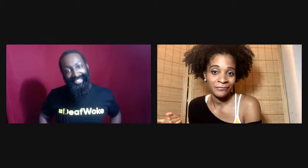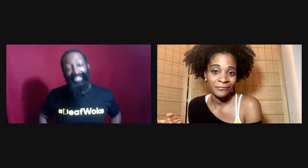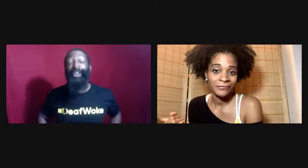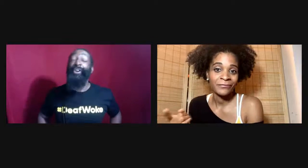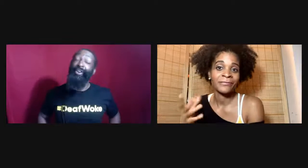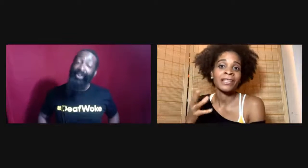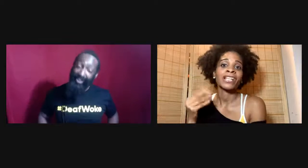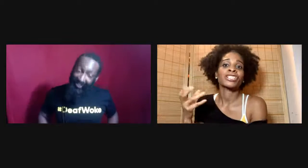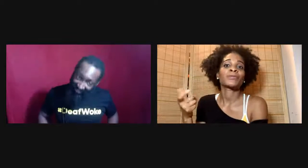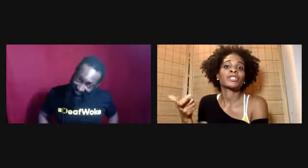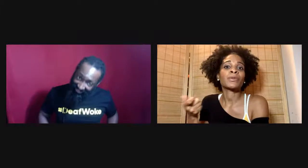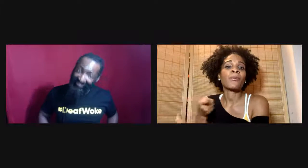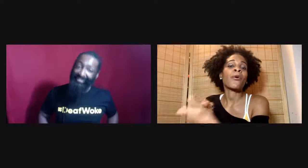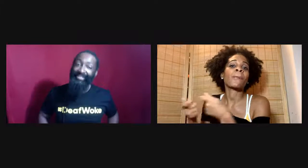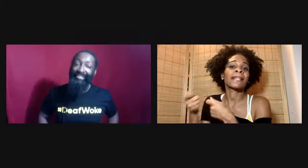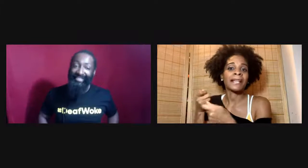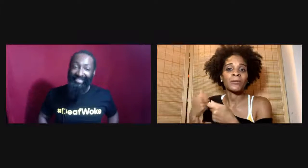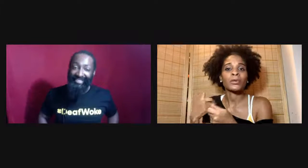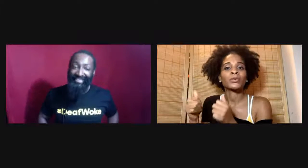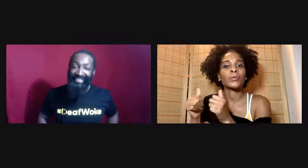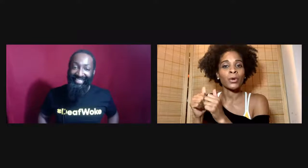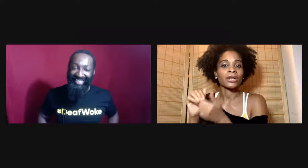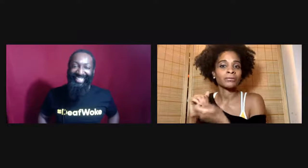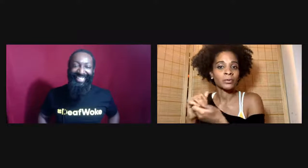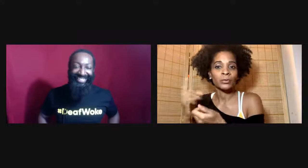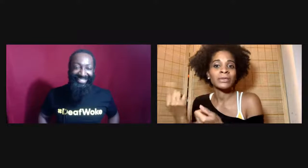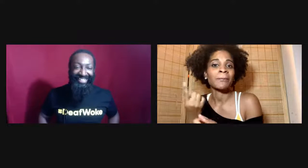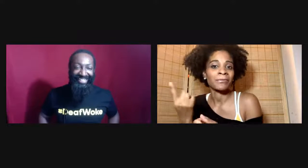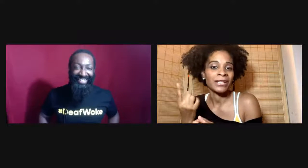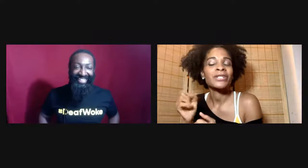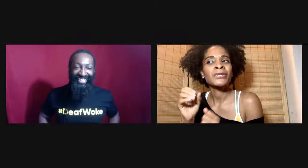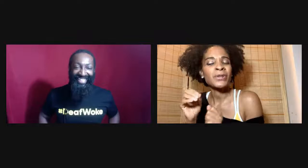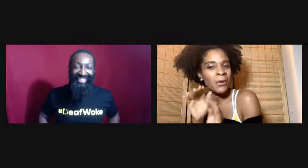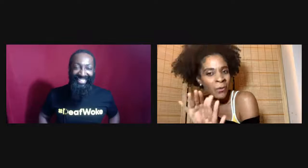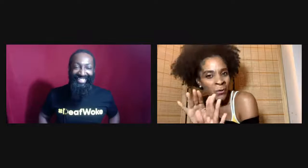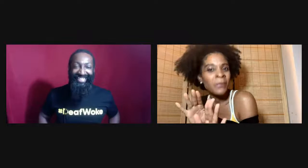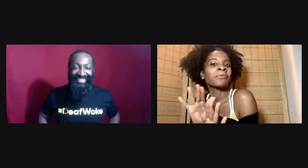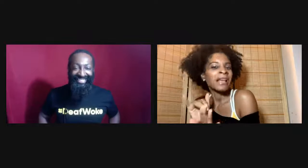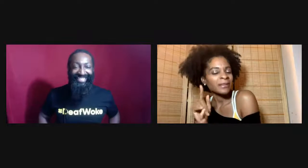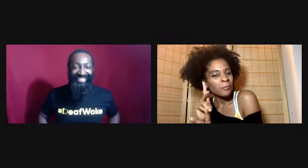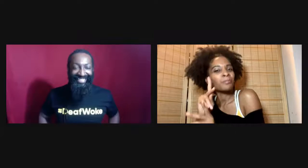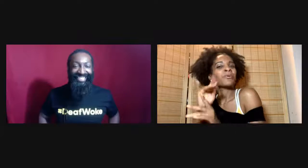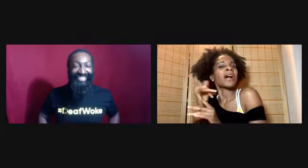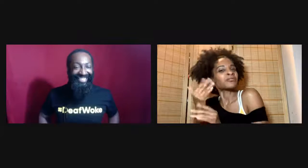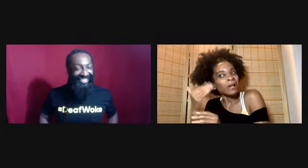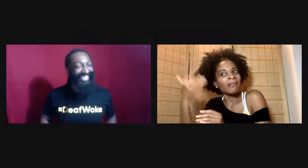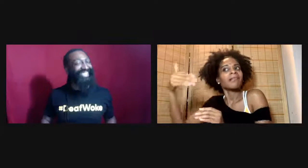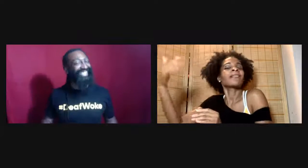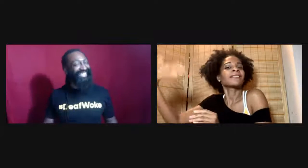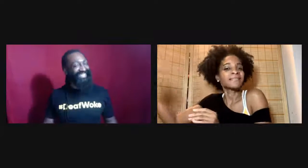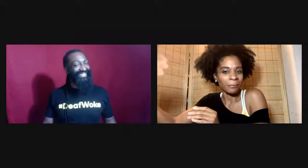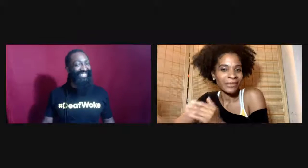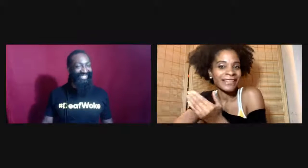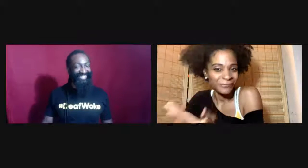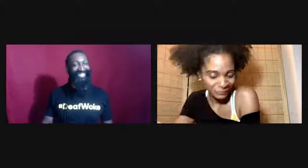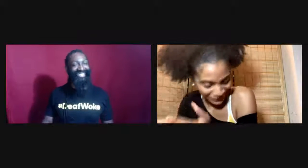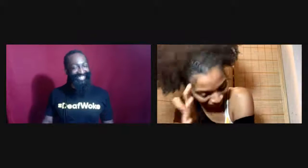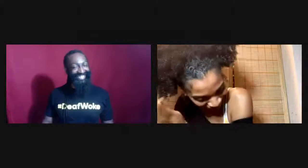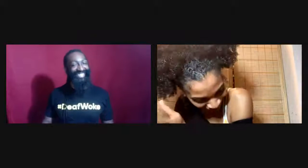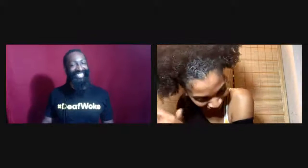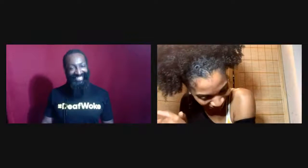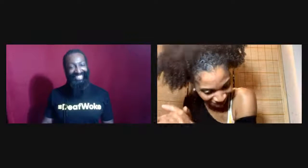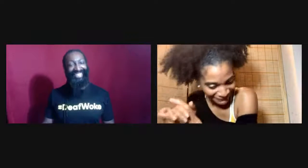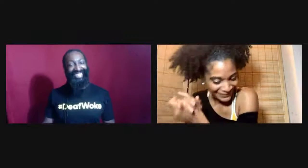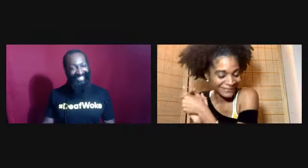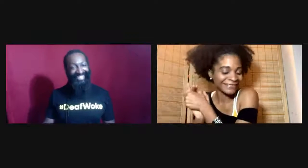another woman who has a modeling agency. So she's pulling me back in a little bit to collaborate with her on a project. So, you know,